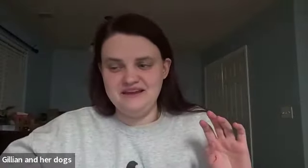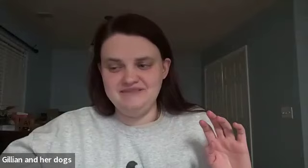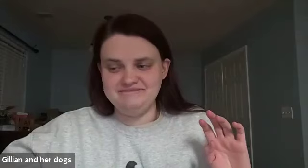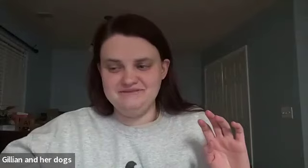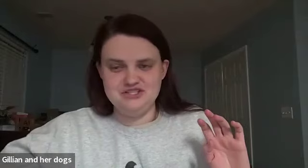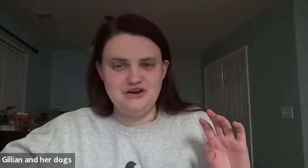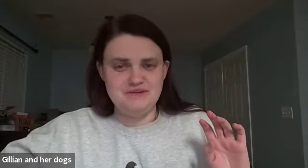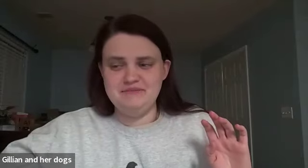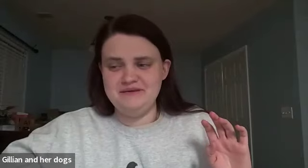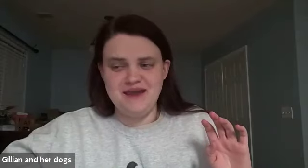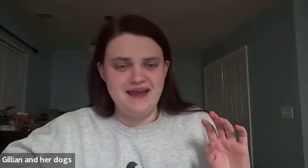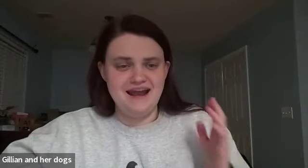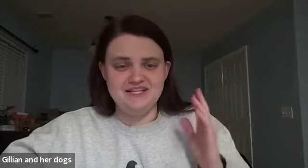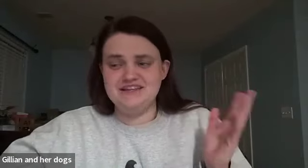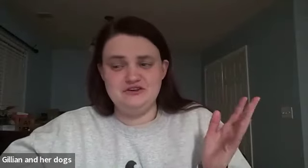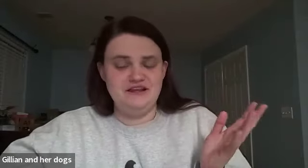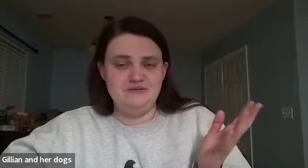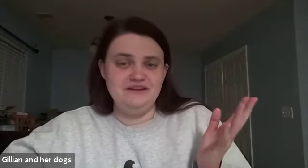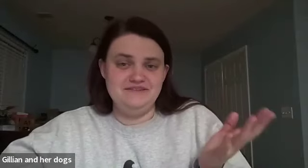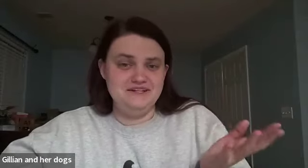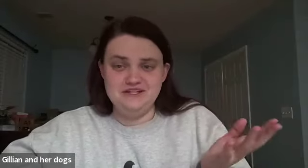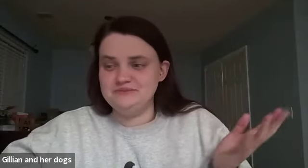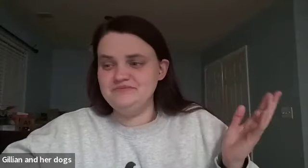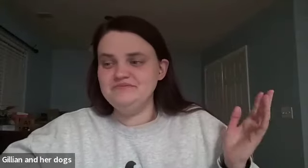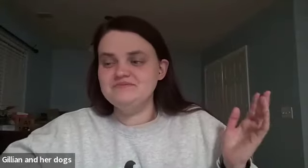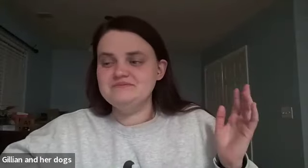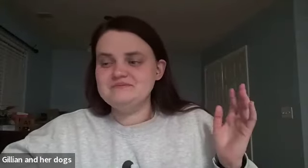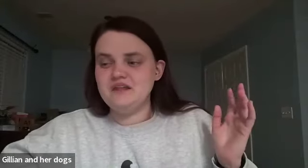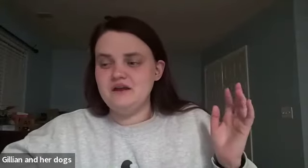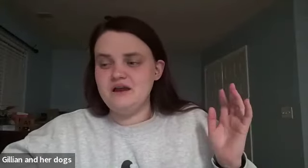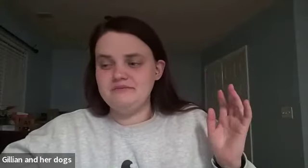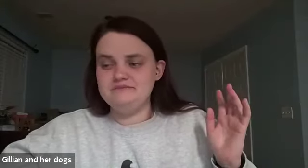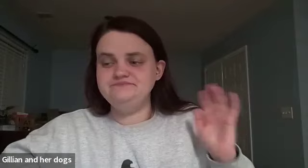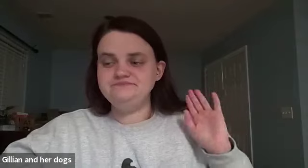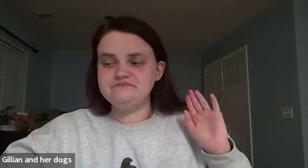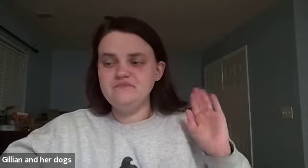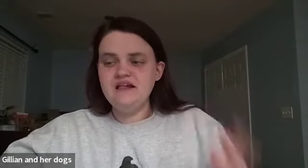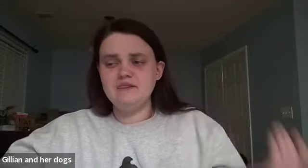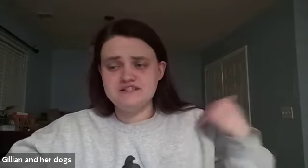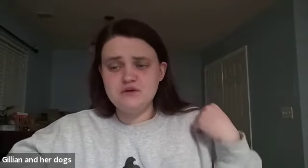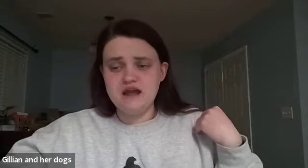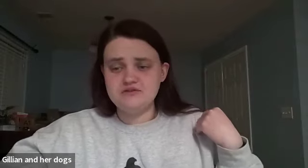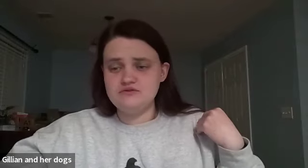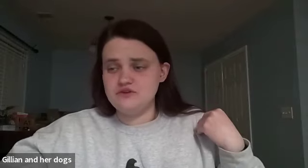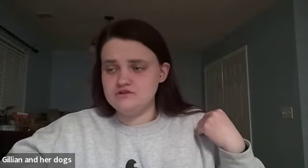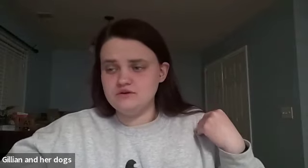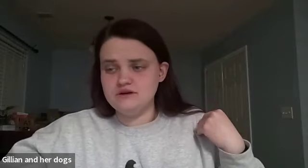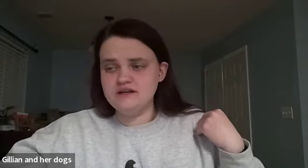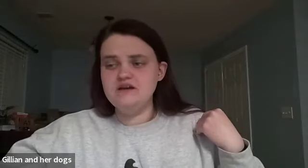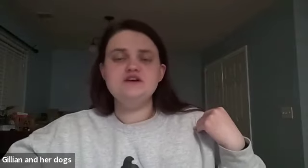like just talking about being mad, I just think they're like really fun to do. Okay. Let's go back through those real quick.